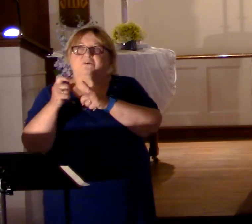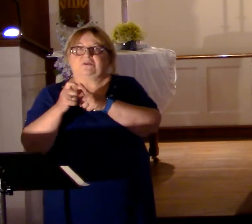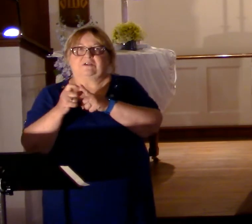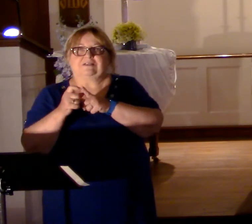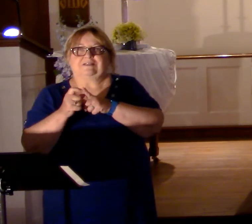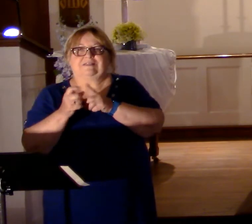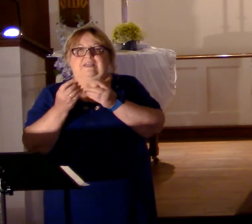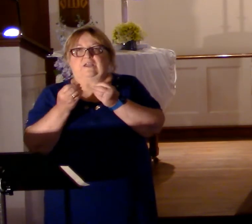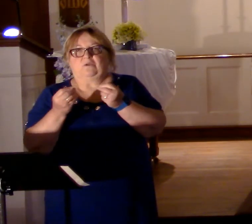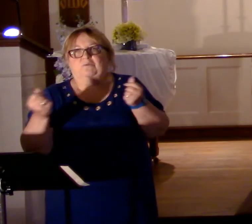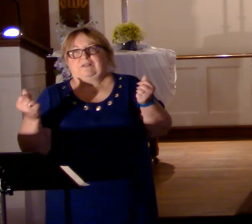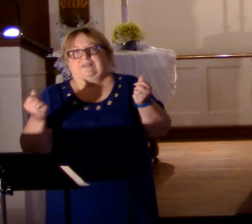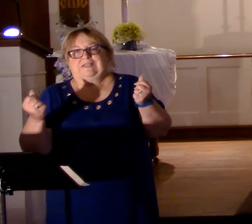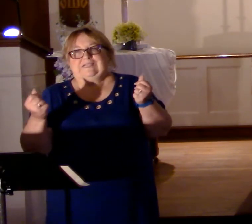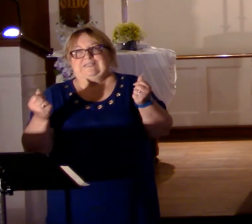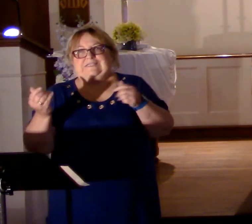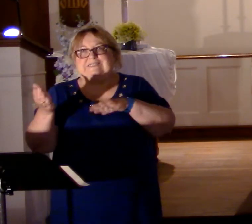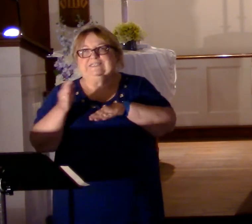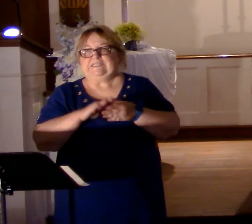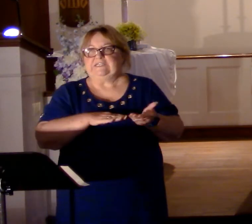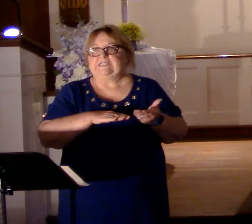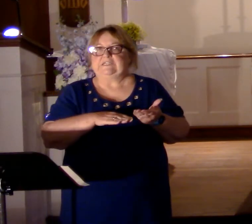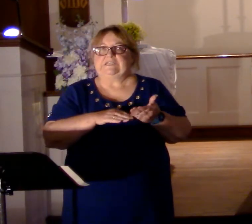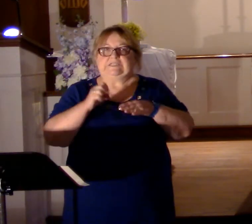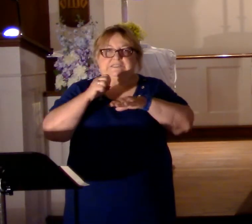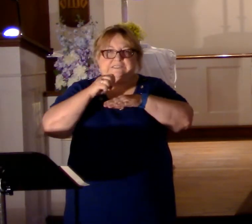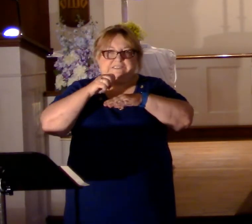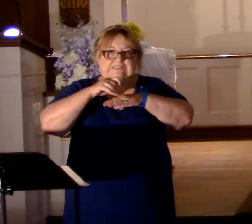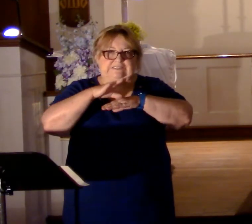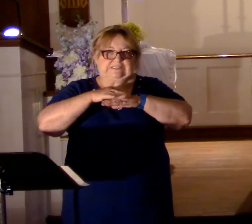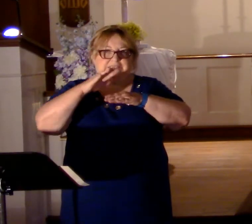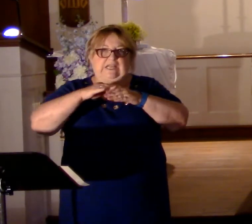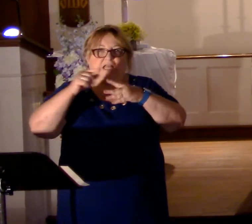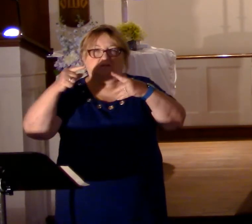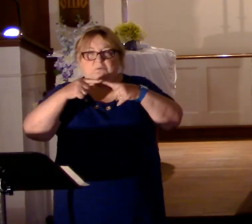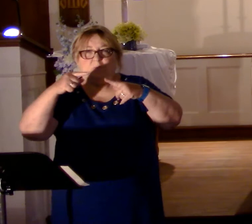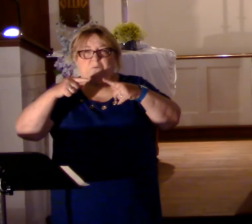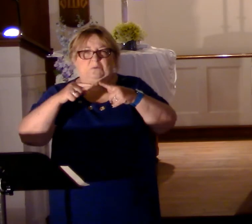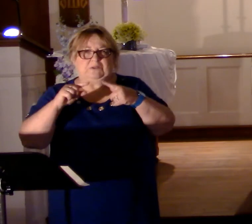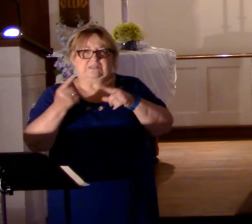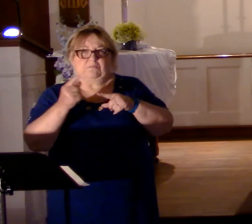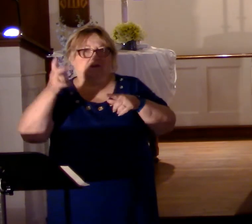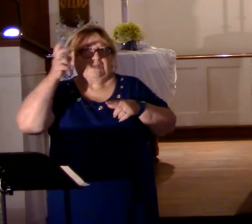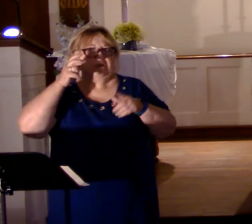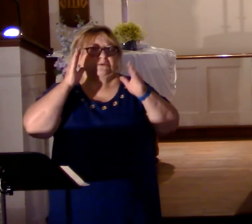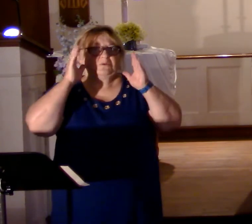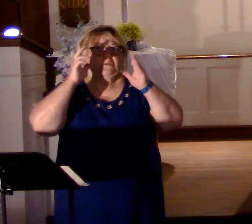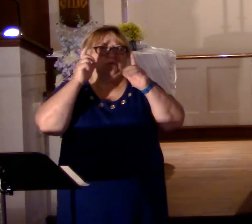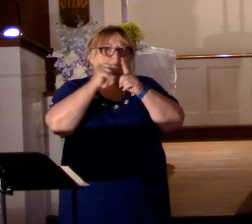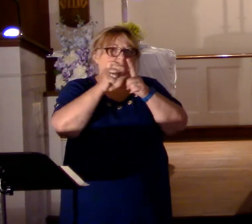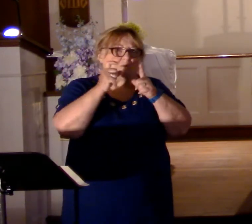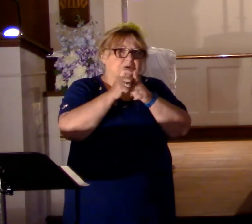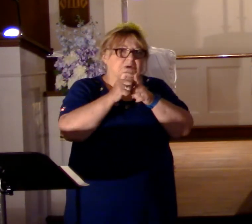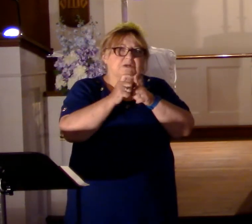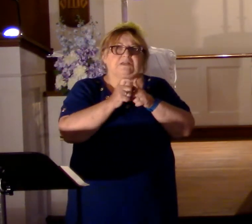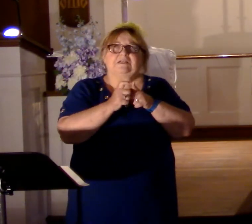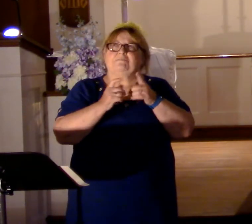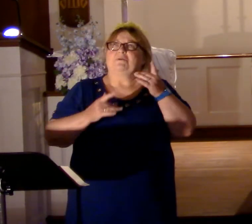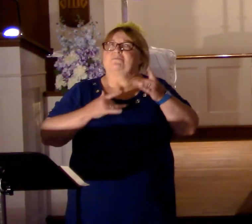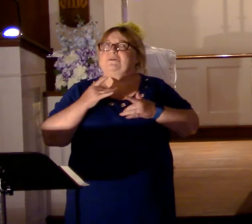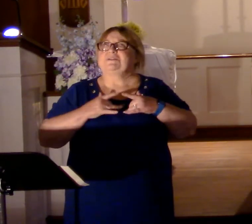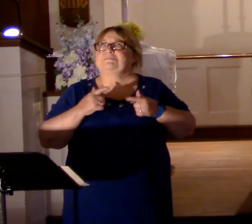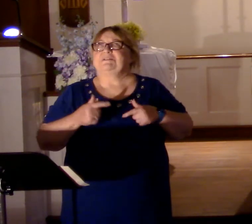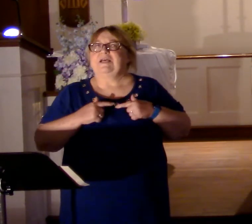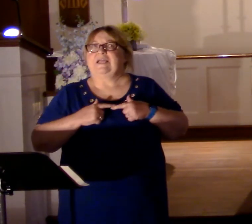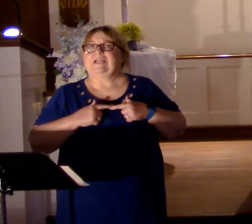they quickly fall away. The seed falling amongst the thorns refers to someone who hears the word, but worries of his life